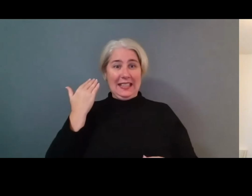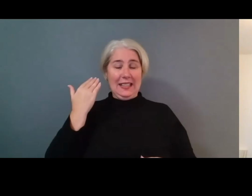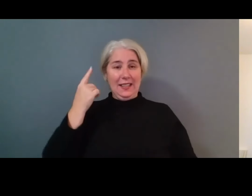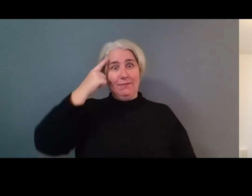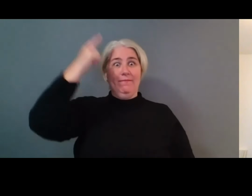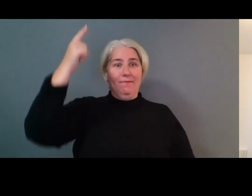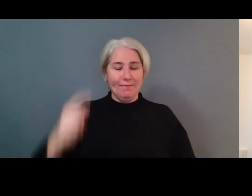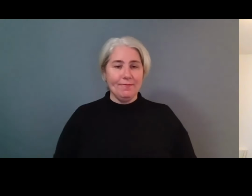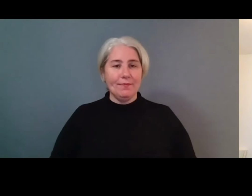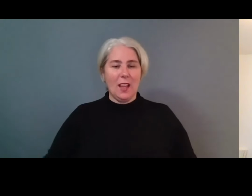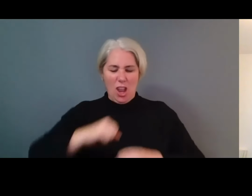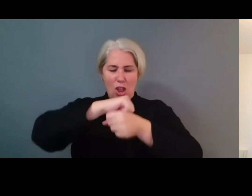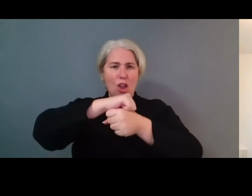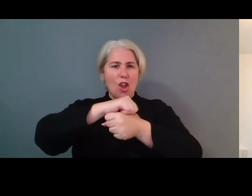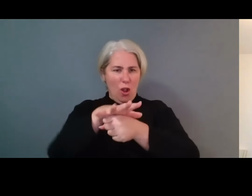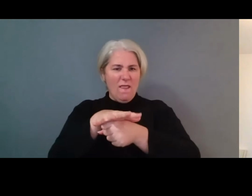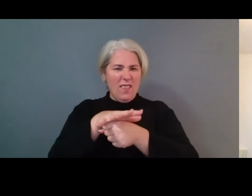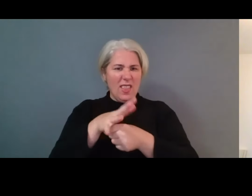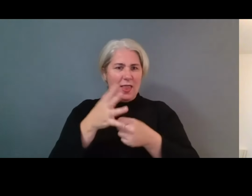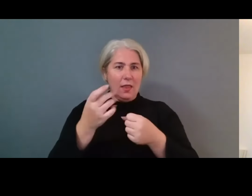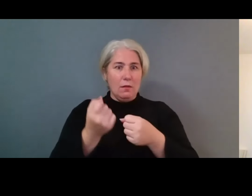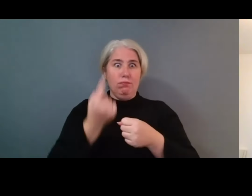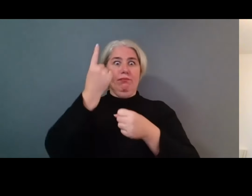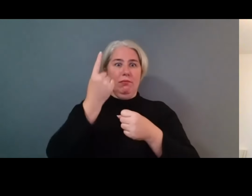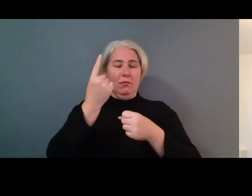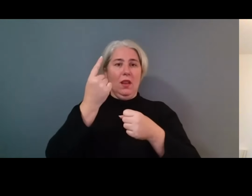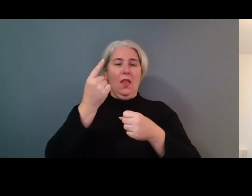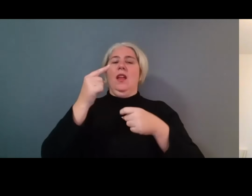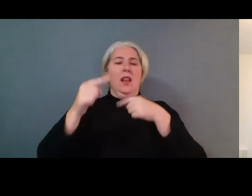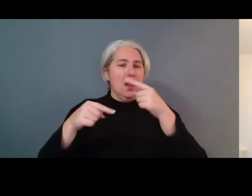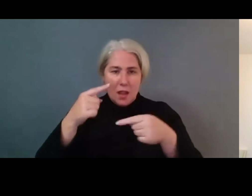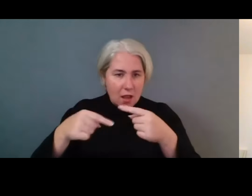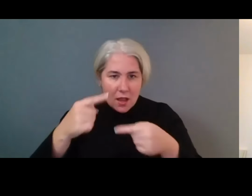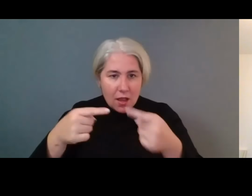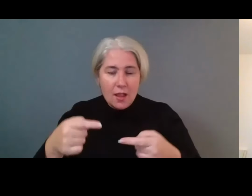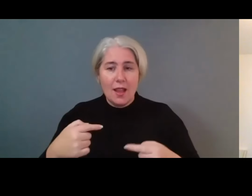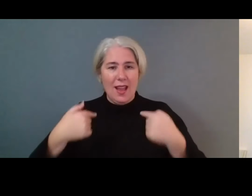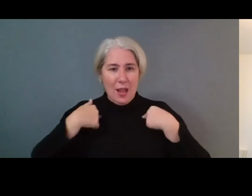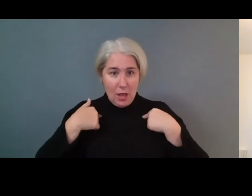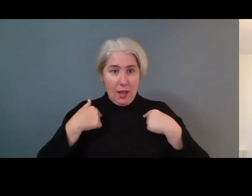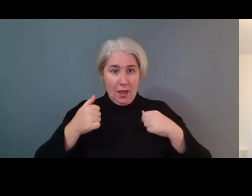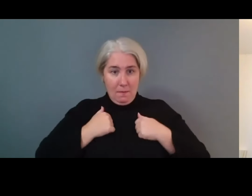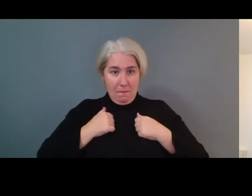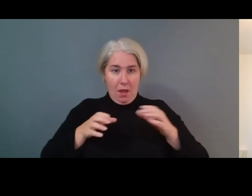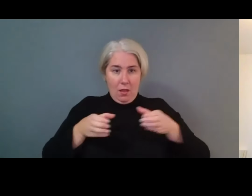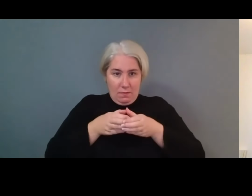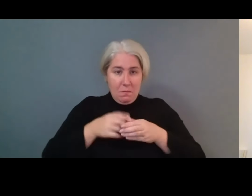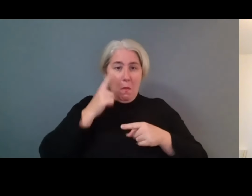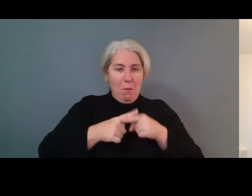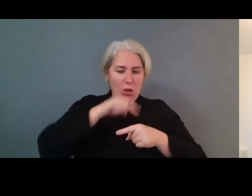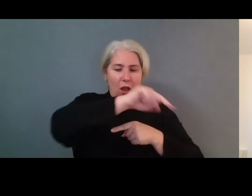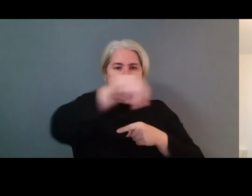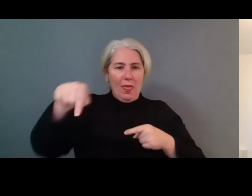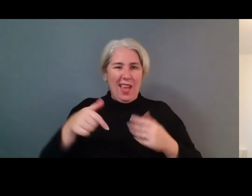the pandemic started, we joined 6 other organizations in a